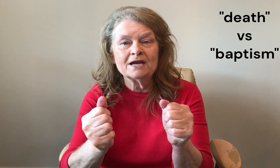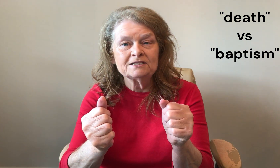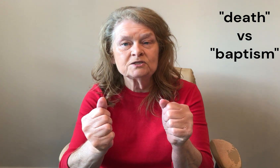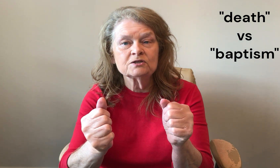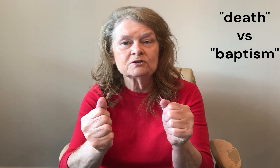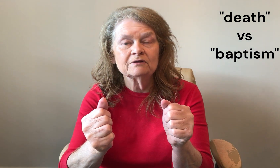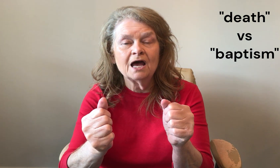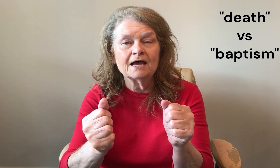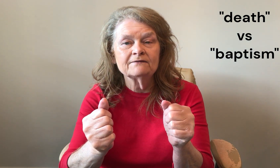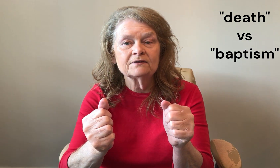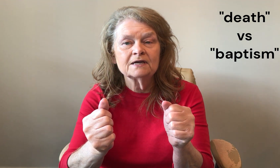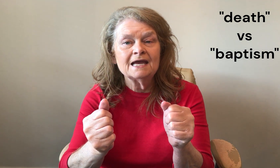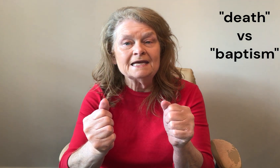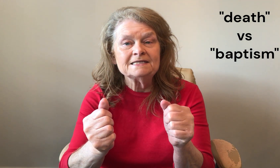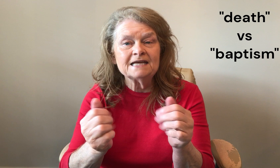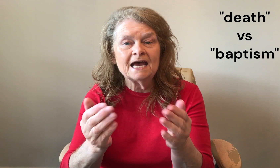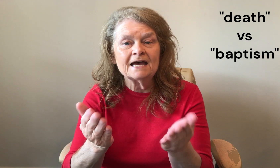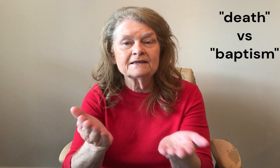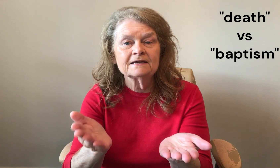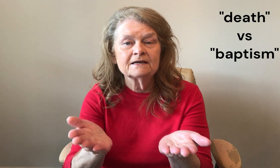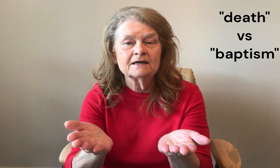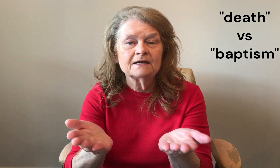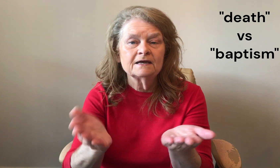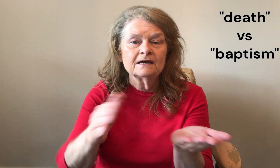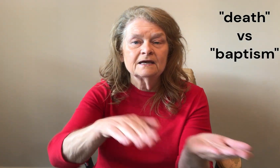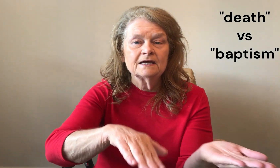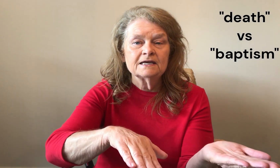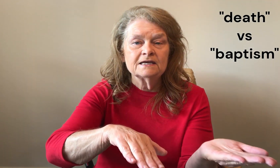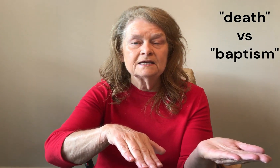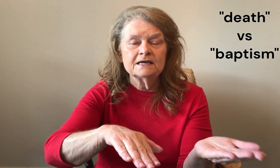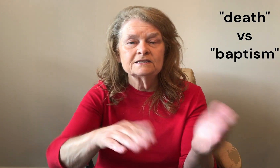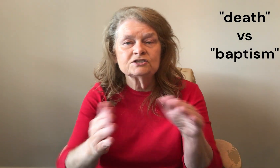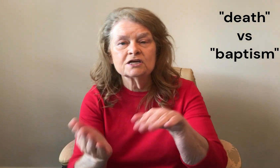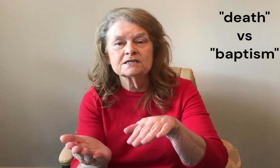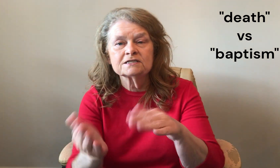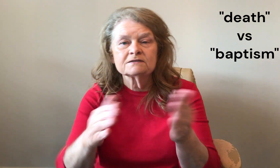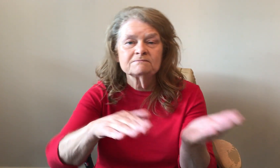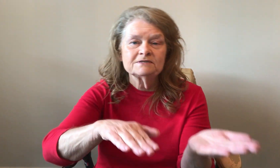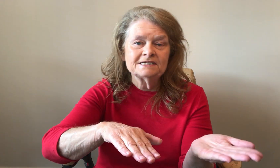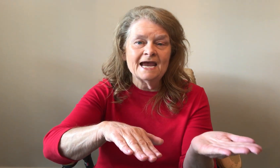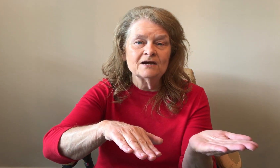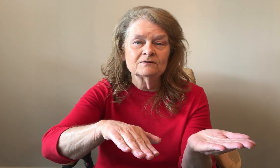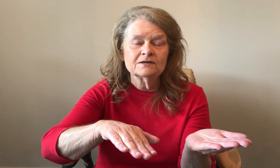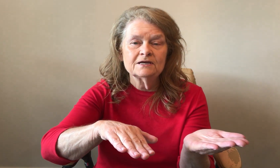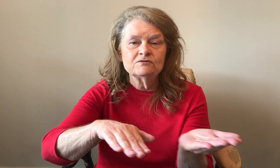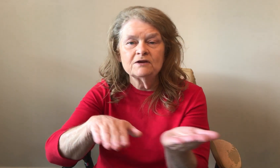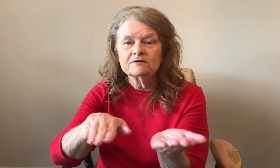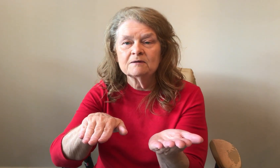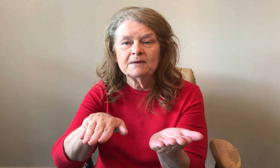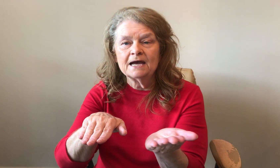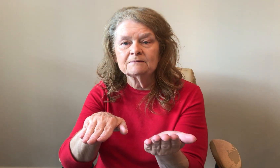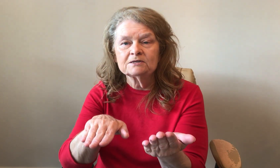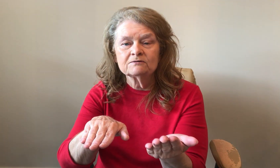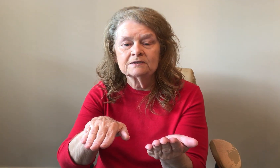raised to new life. Death is just down and you never come back. I'm going to turn it this